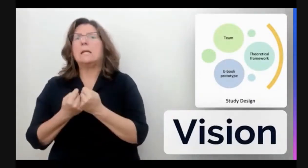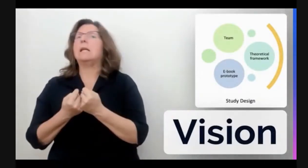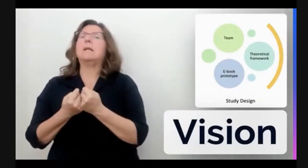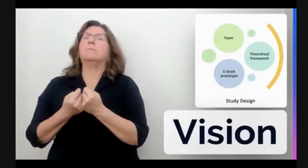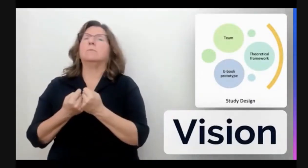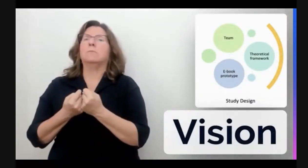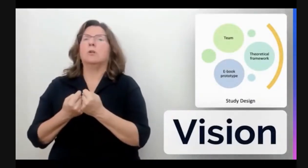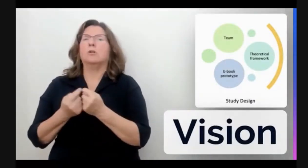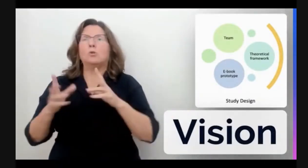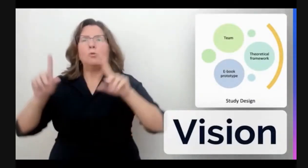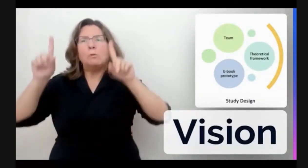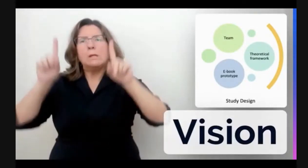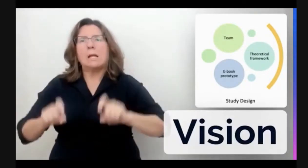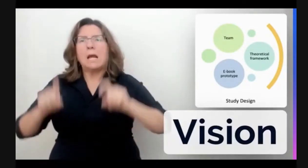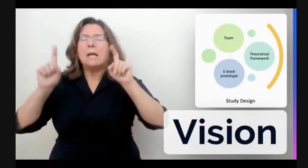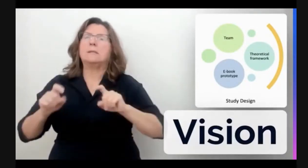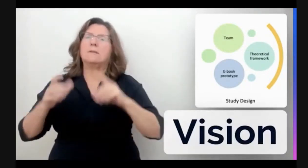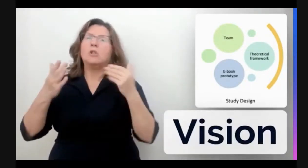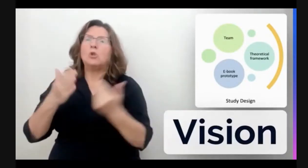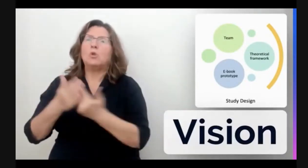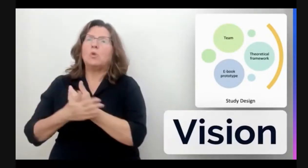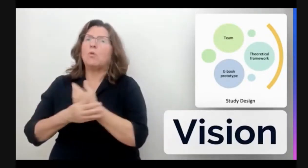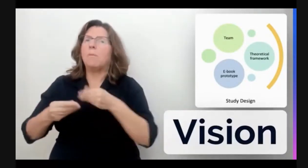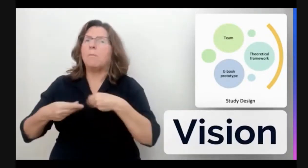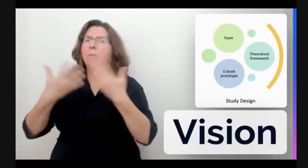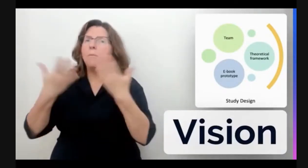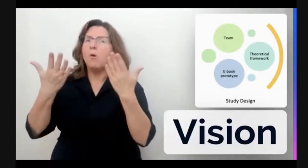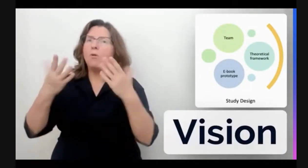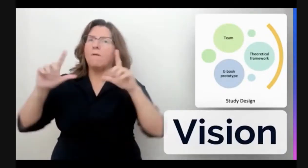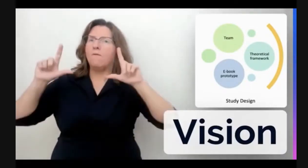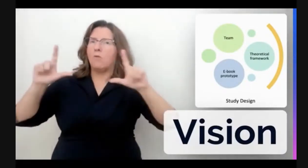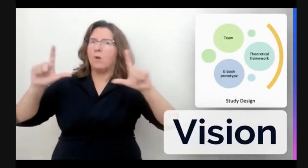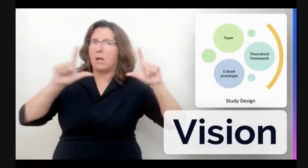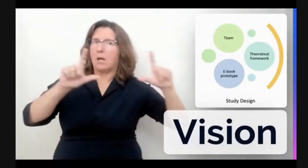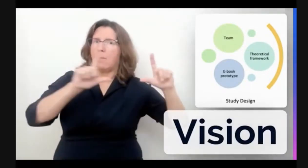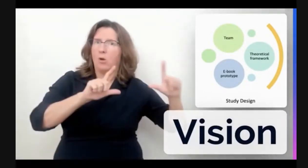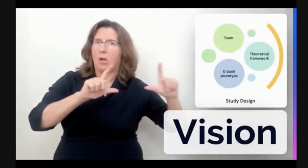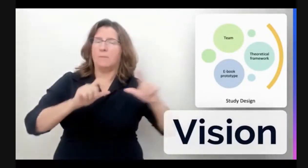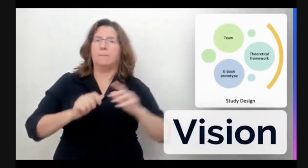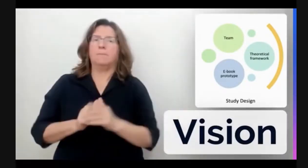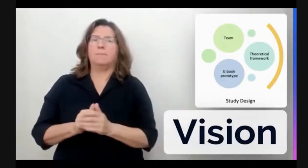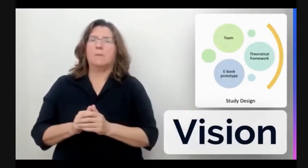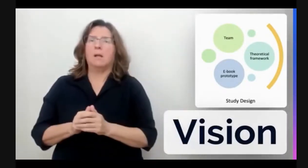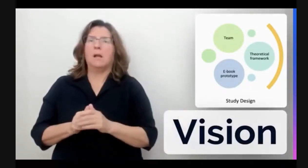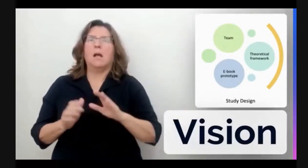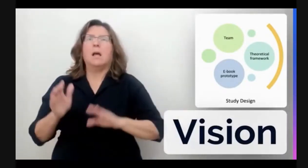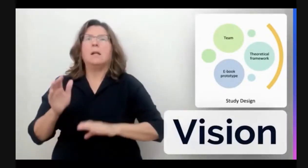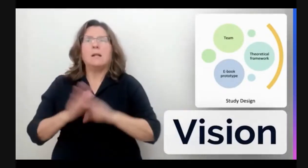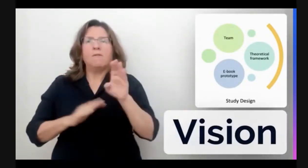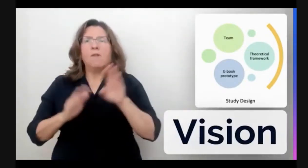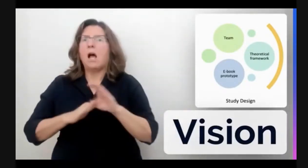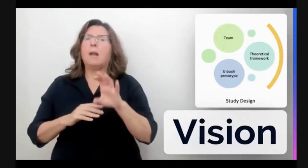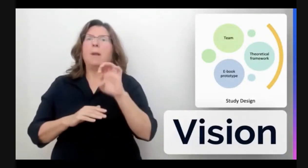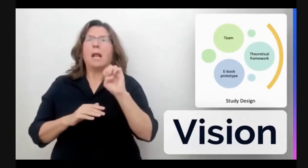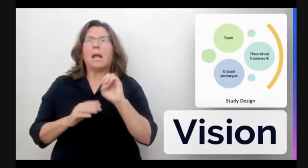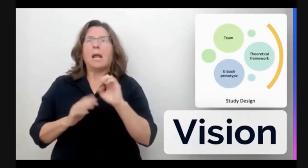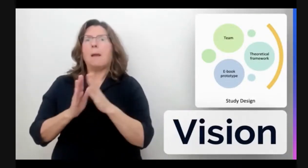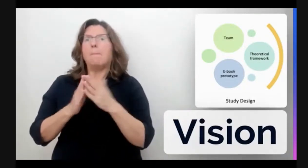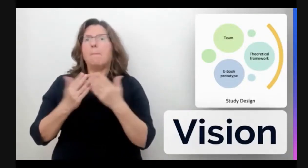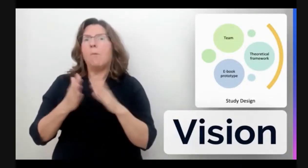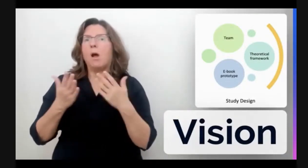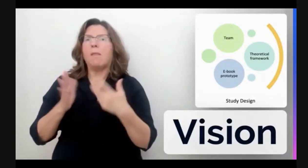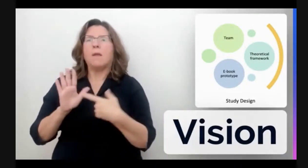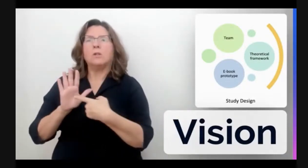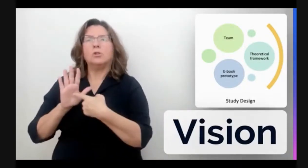Firstly, I am looking to recruit team members who would be interested in testing out this new proposed framework. Part